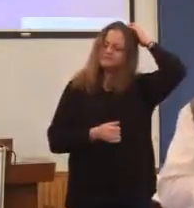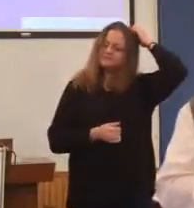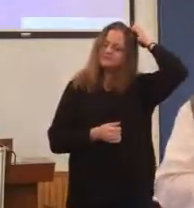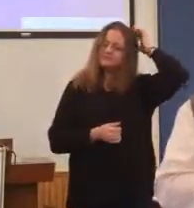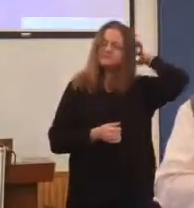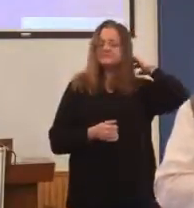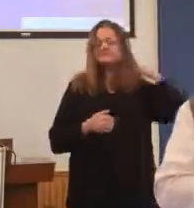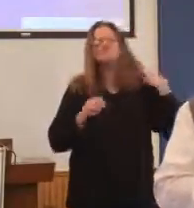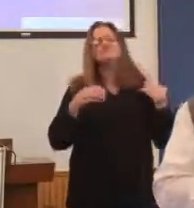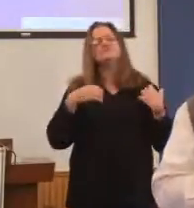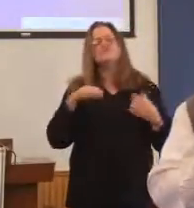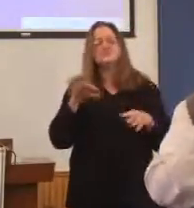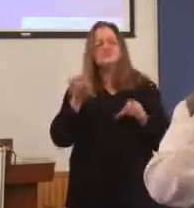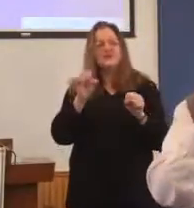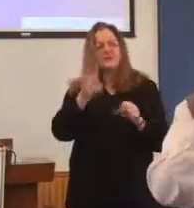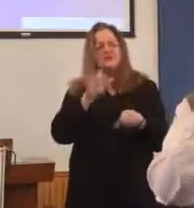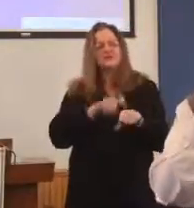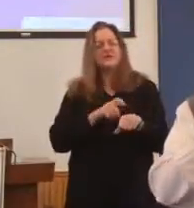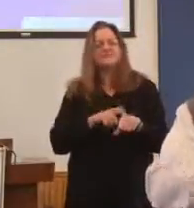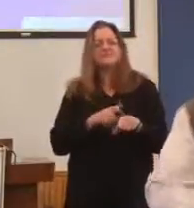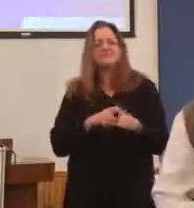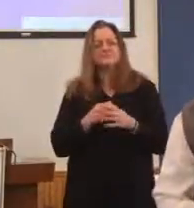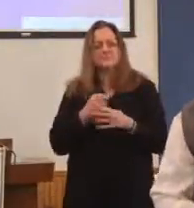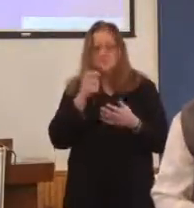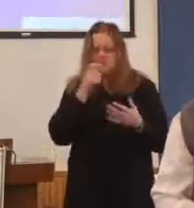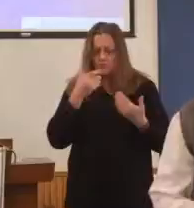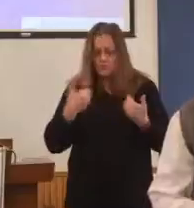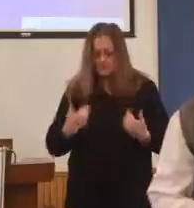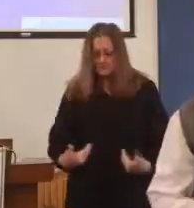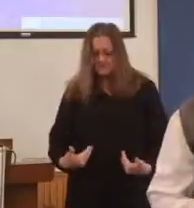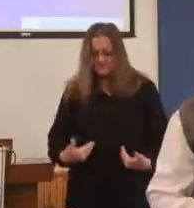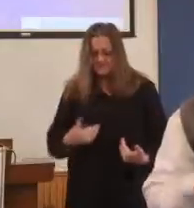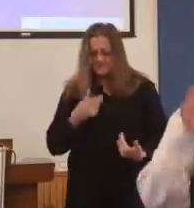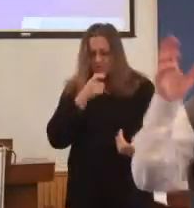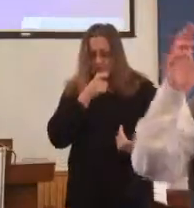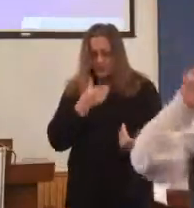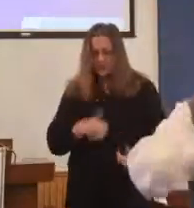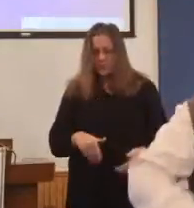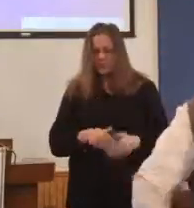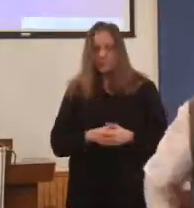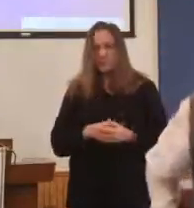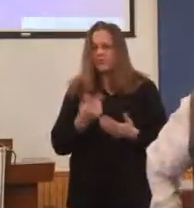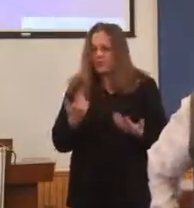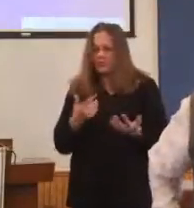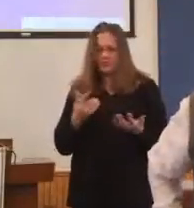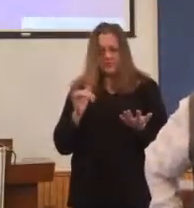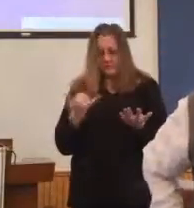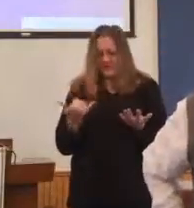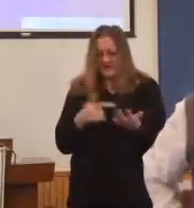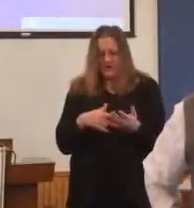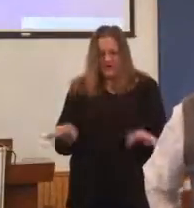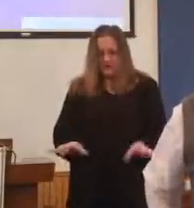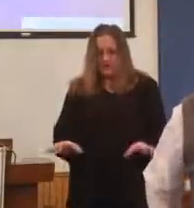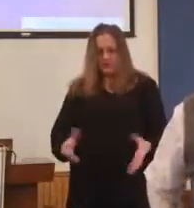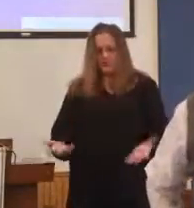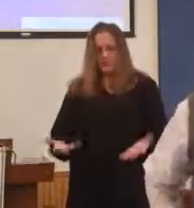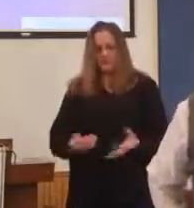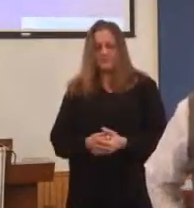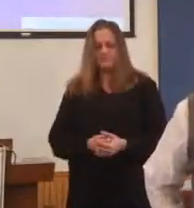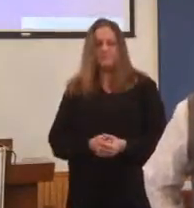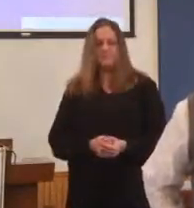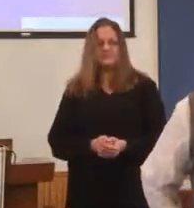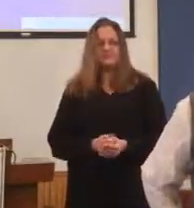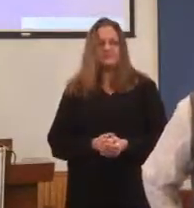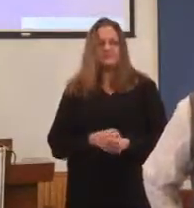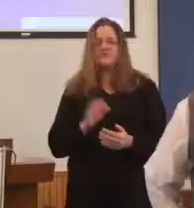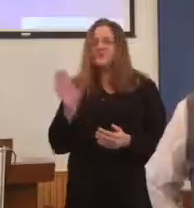take a little time. Look at who you are. Look at what you're doing. Look around at